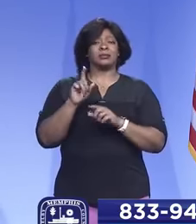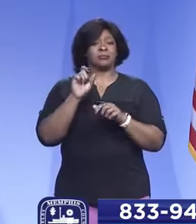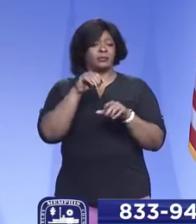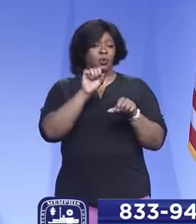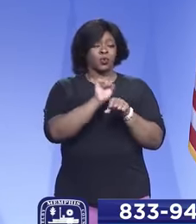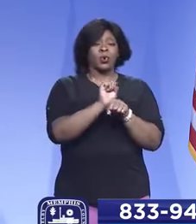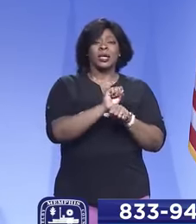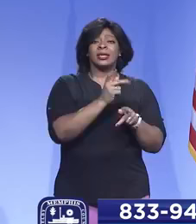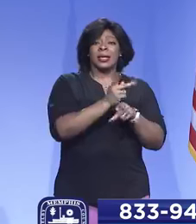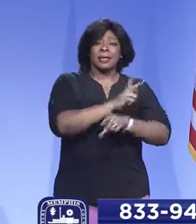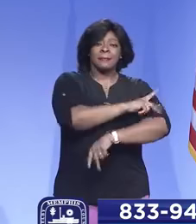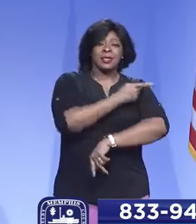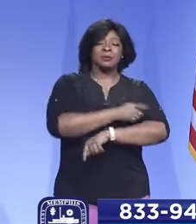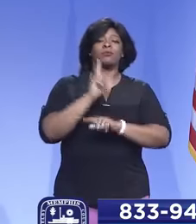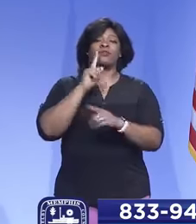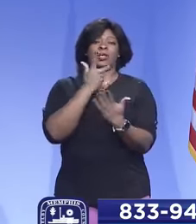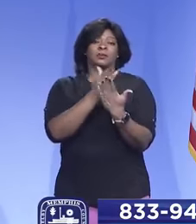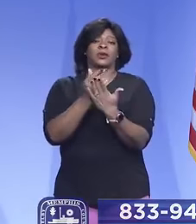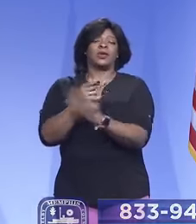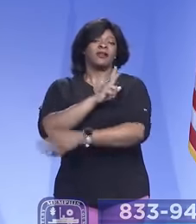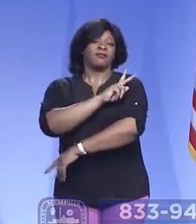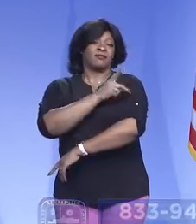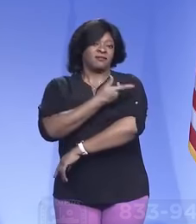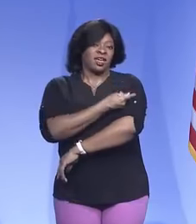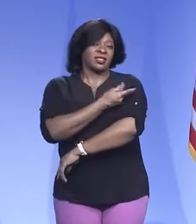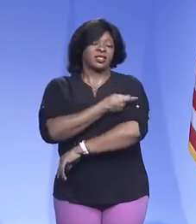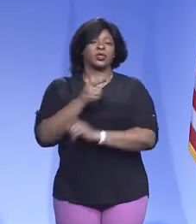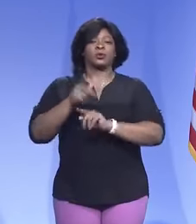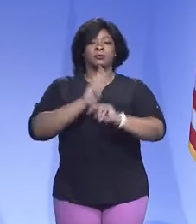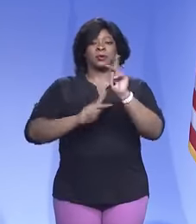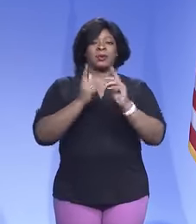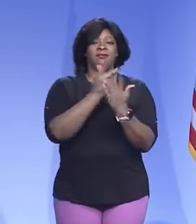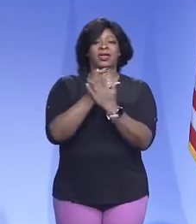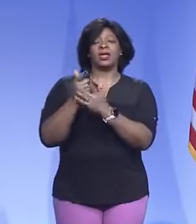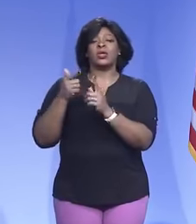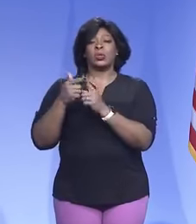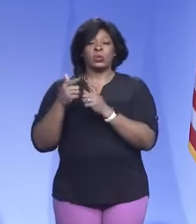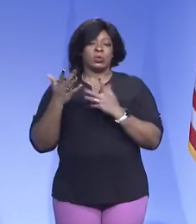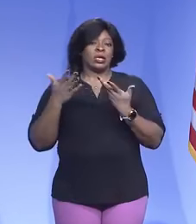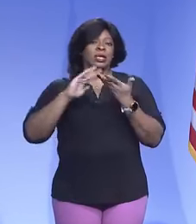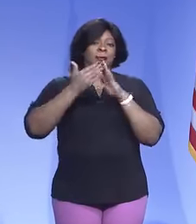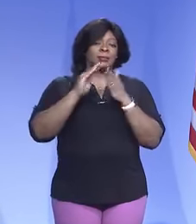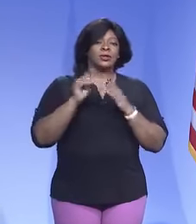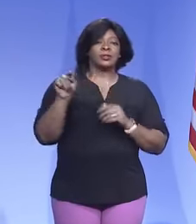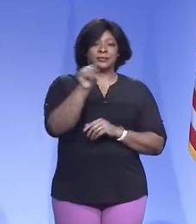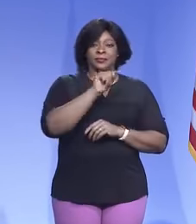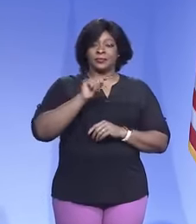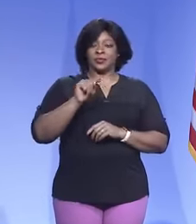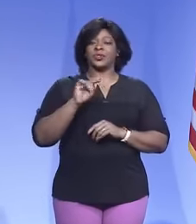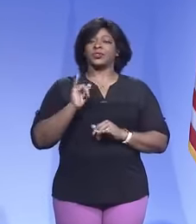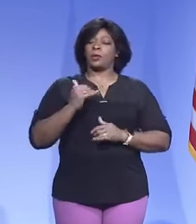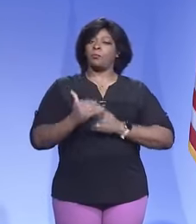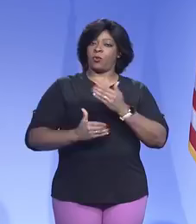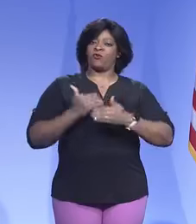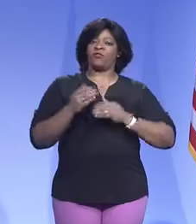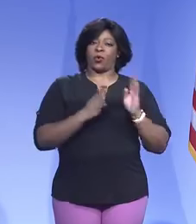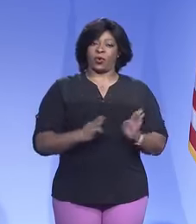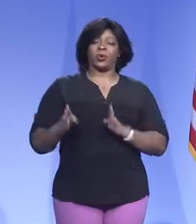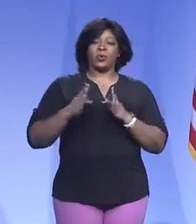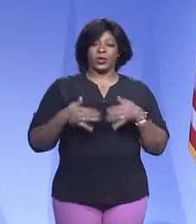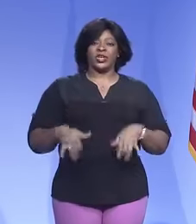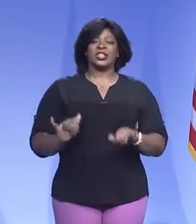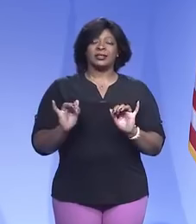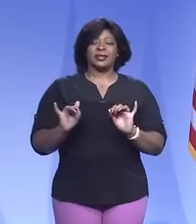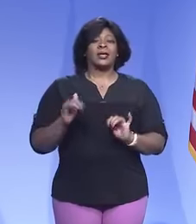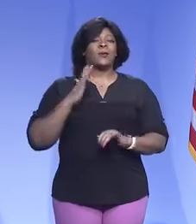for vaccine administration and vaccine administration to the community. So that's moving forward. There will